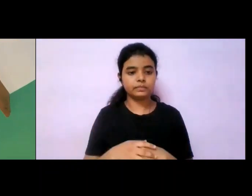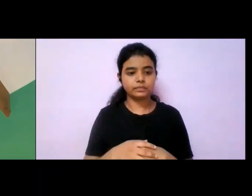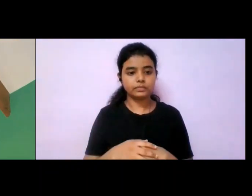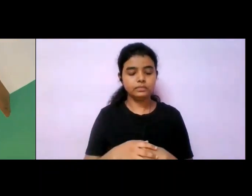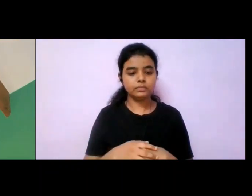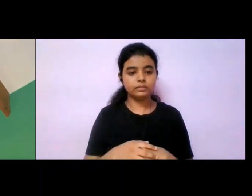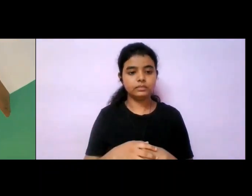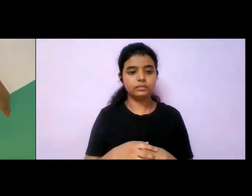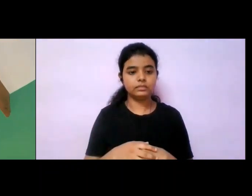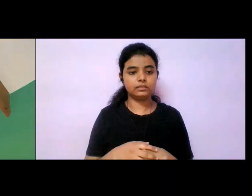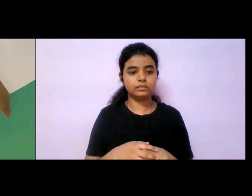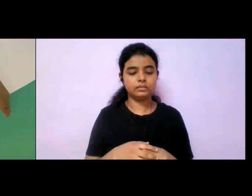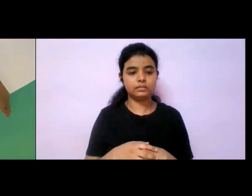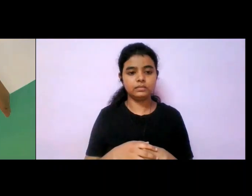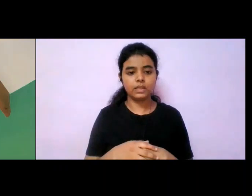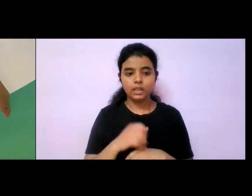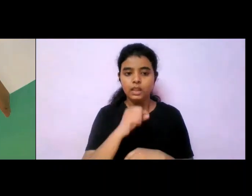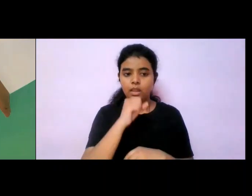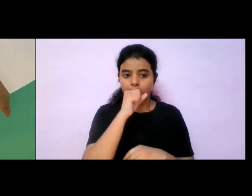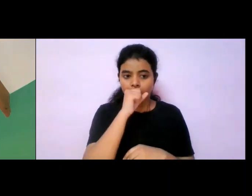to